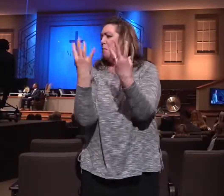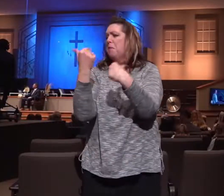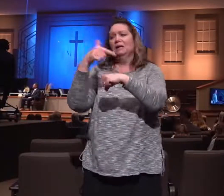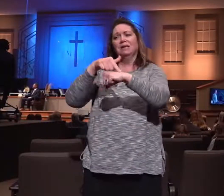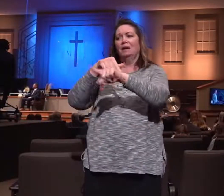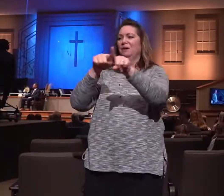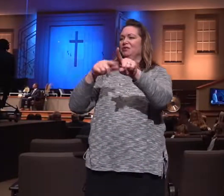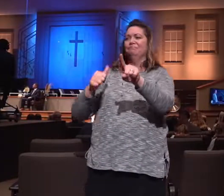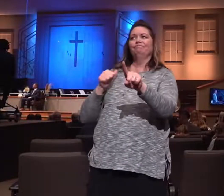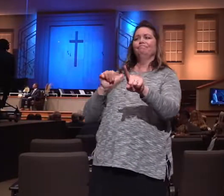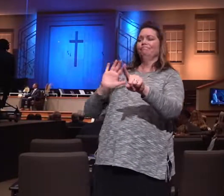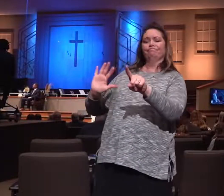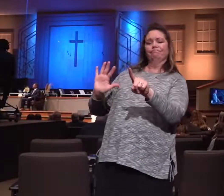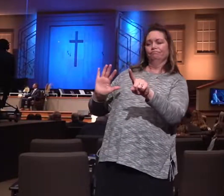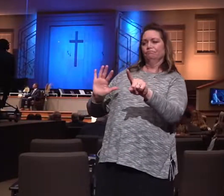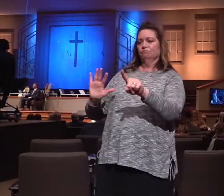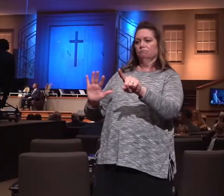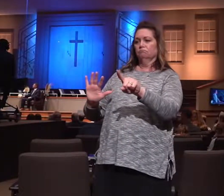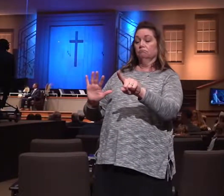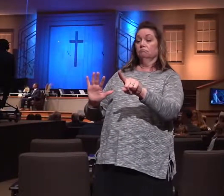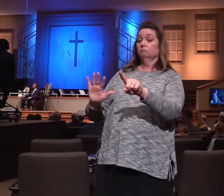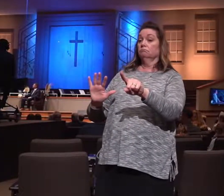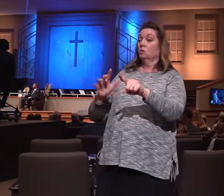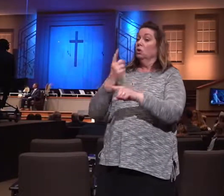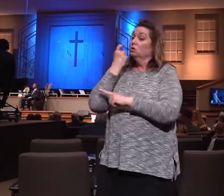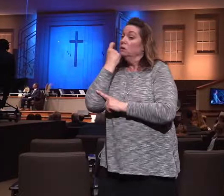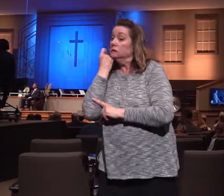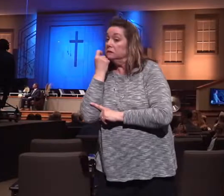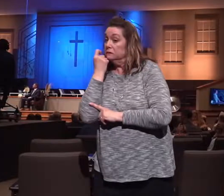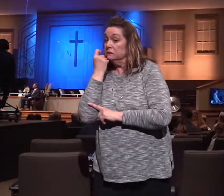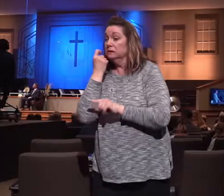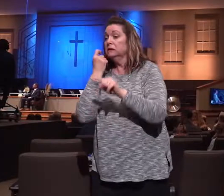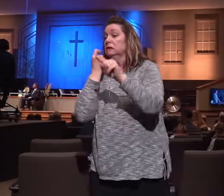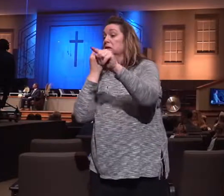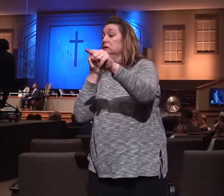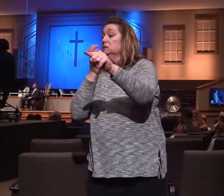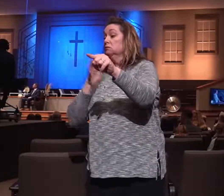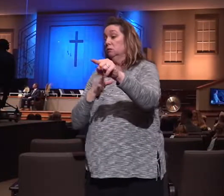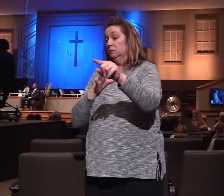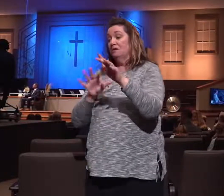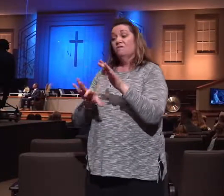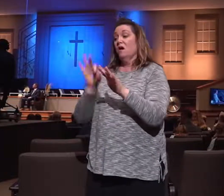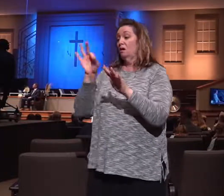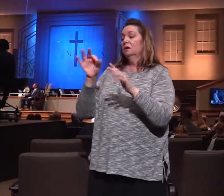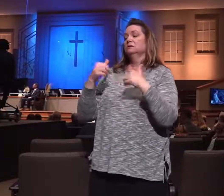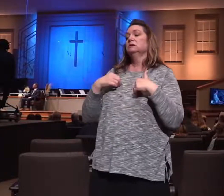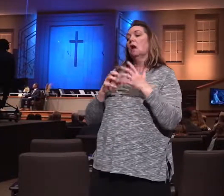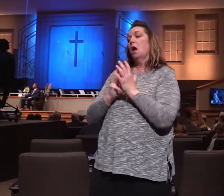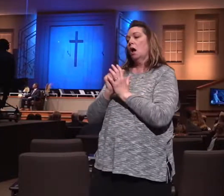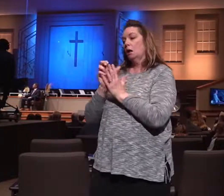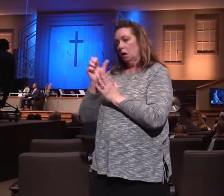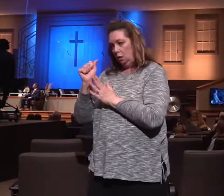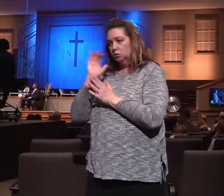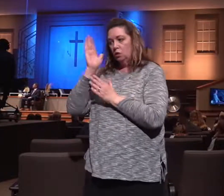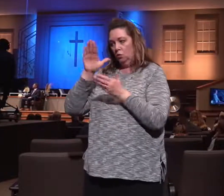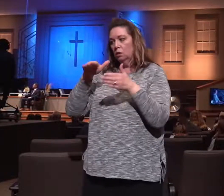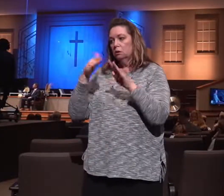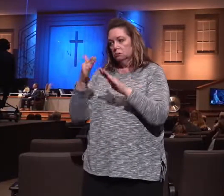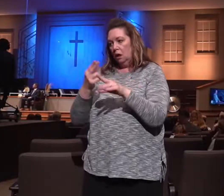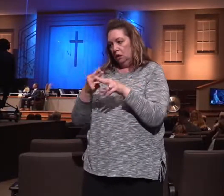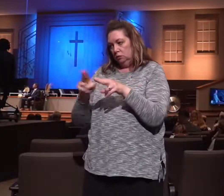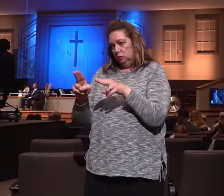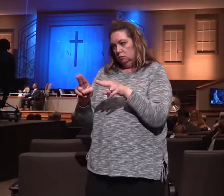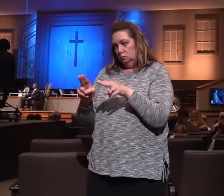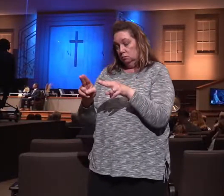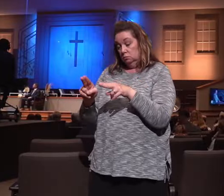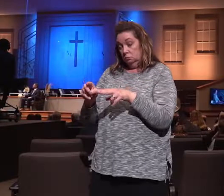He said, but she just found out that she has been diagnosed with terminal cancer. And he said, I think she might be willing to listen